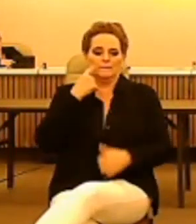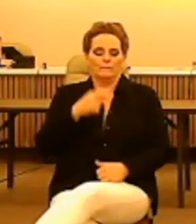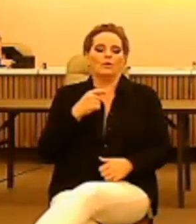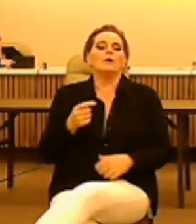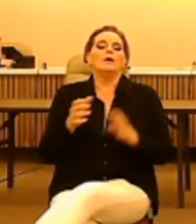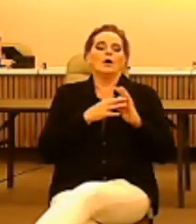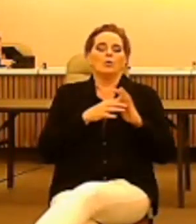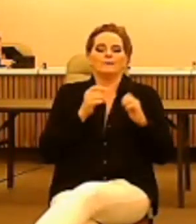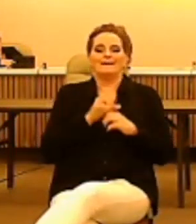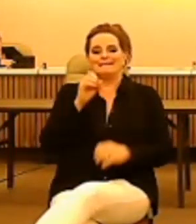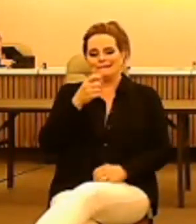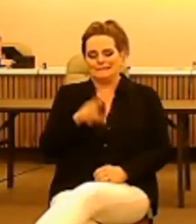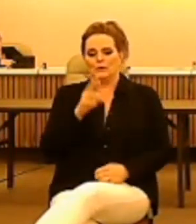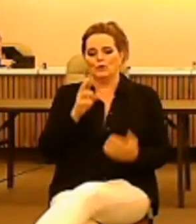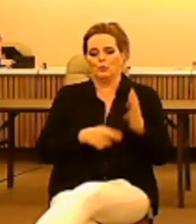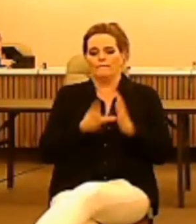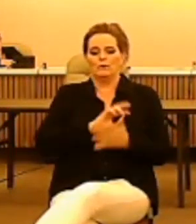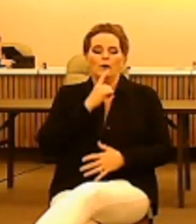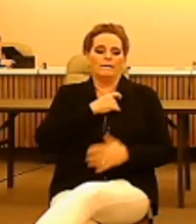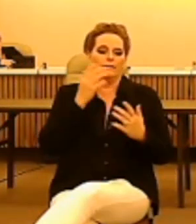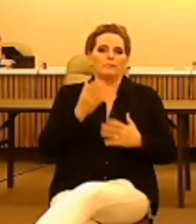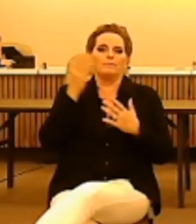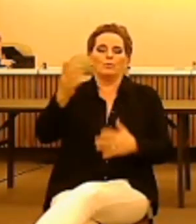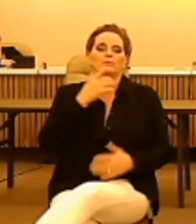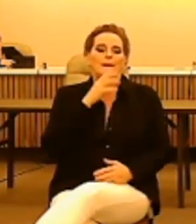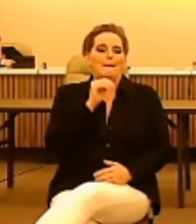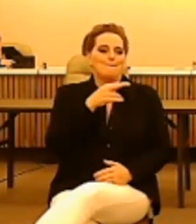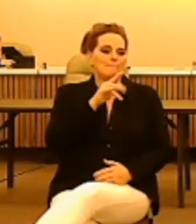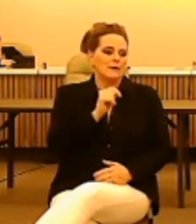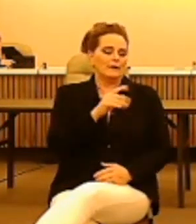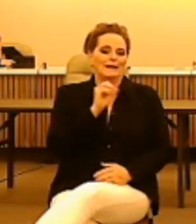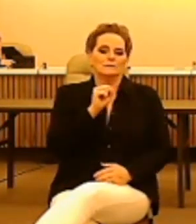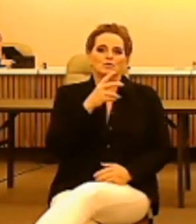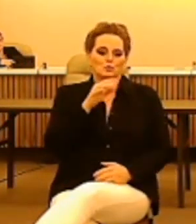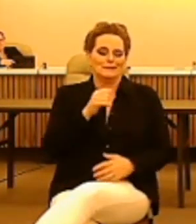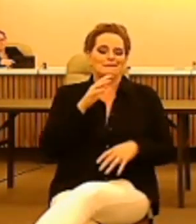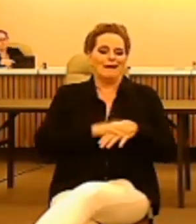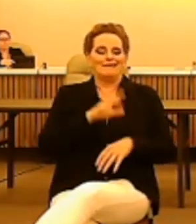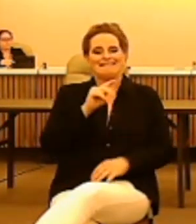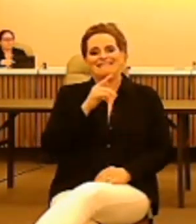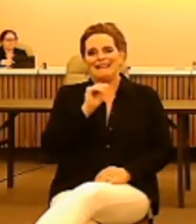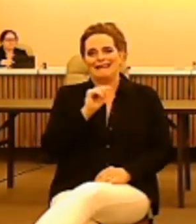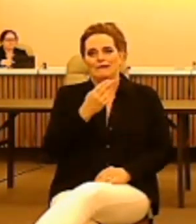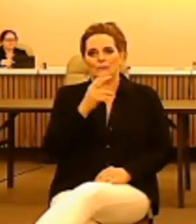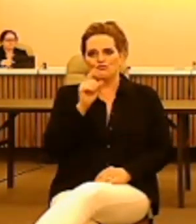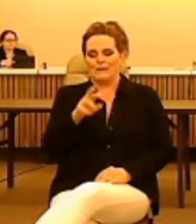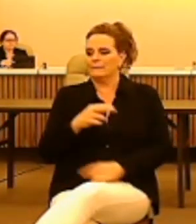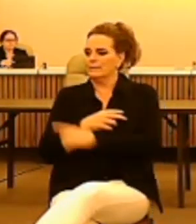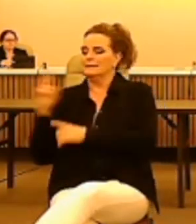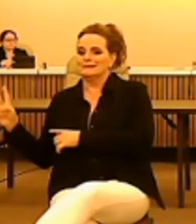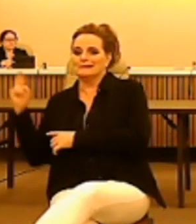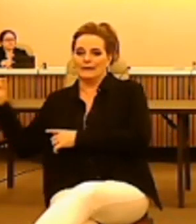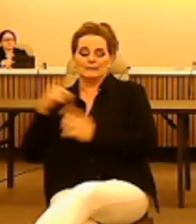seeker review of the proposed Marriott Suites Hotel on Kenneth Drive. Seconded. Any